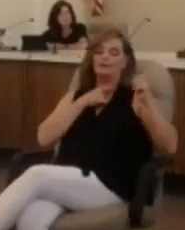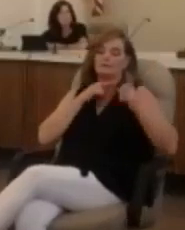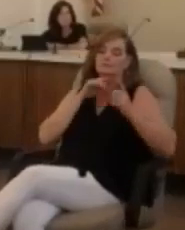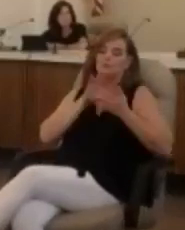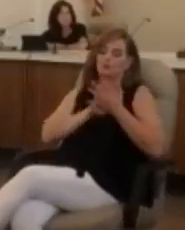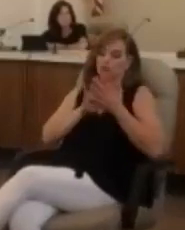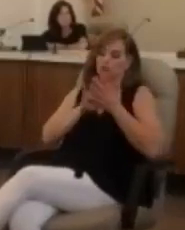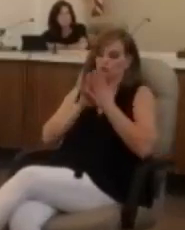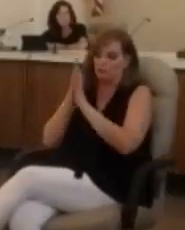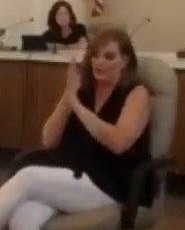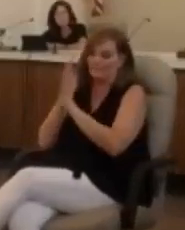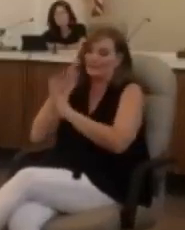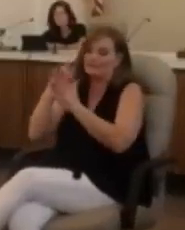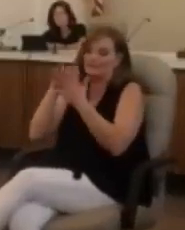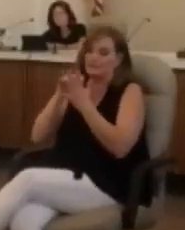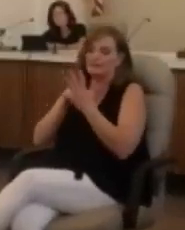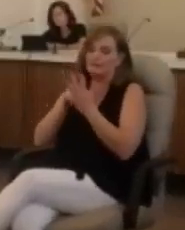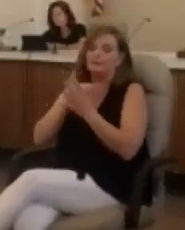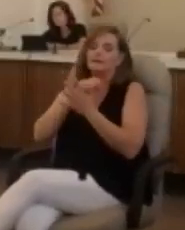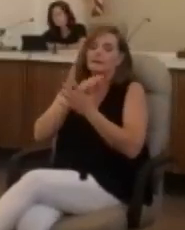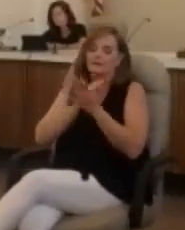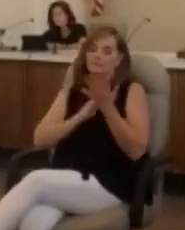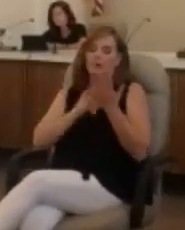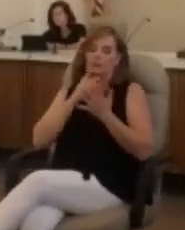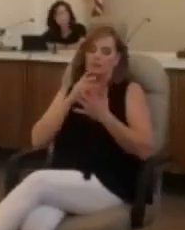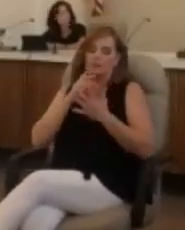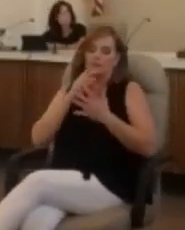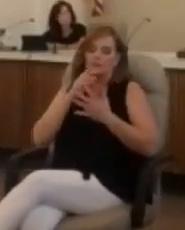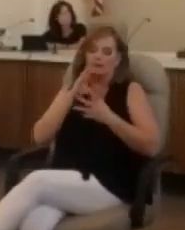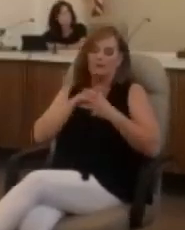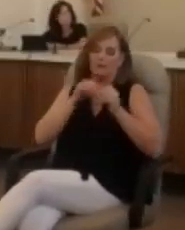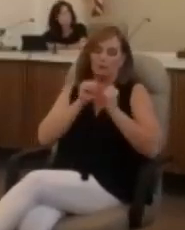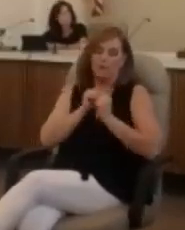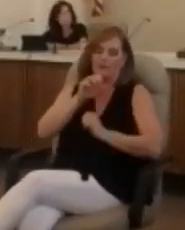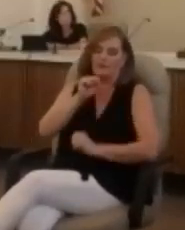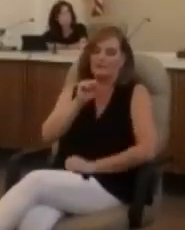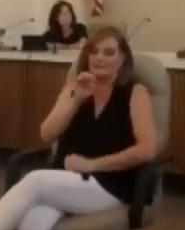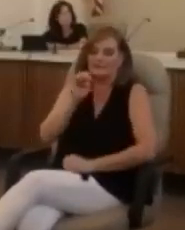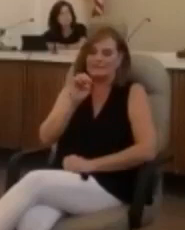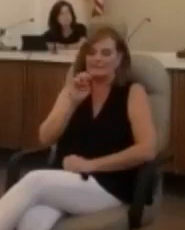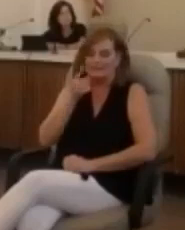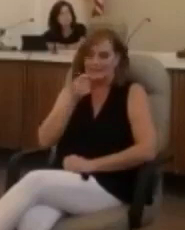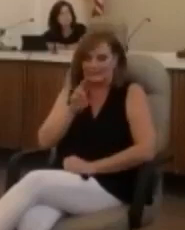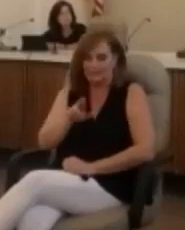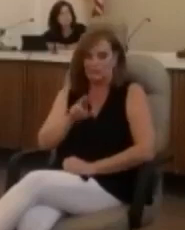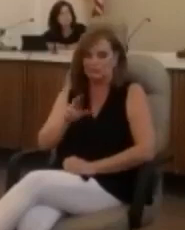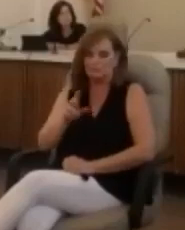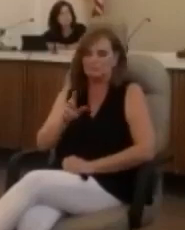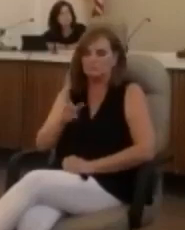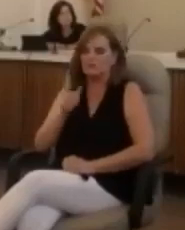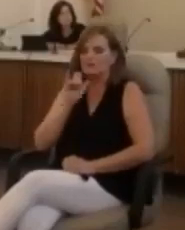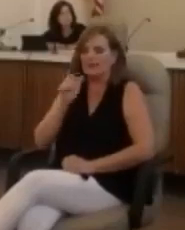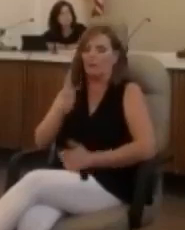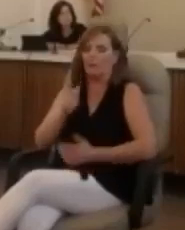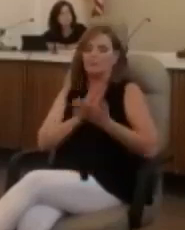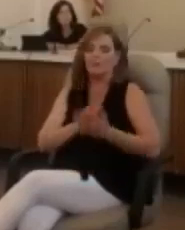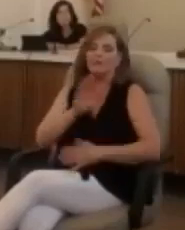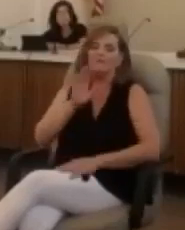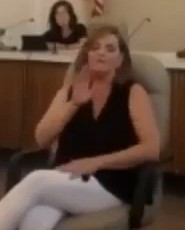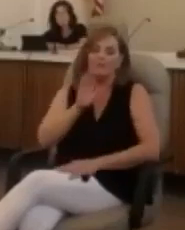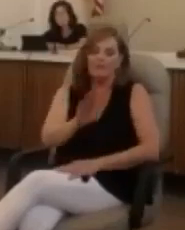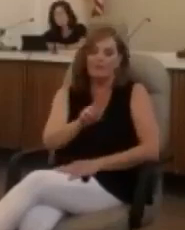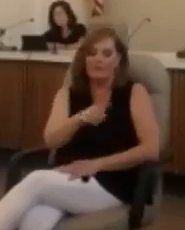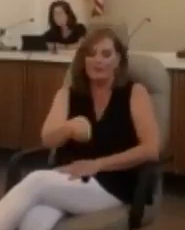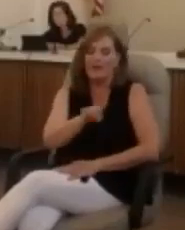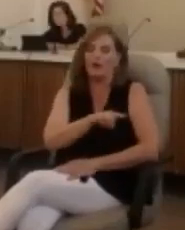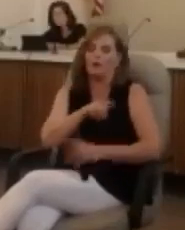park, not the seeker for the plan. So that's why they breezed over it, because it's not part of, it wasn't part of their seeker analysis